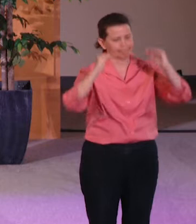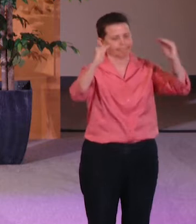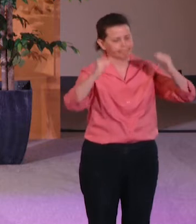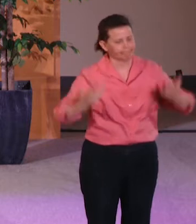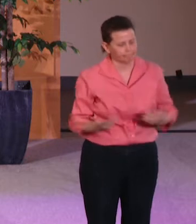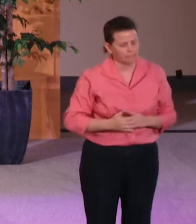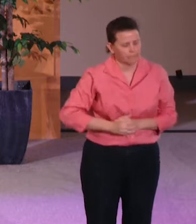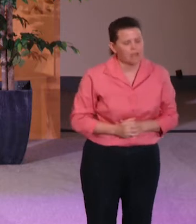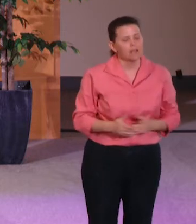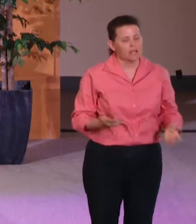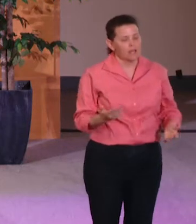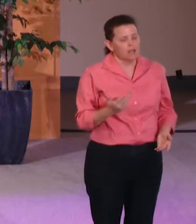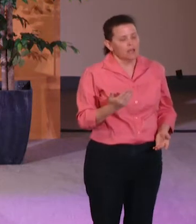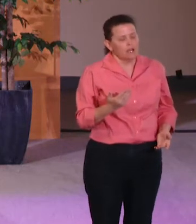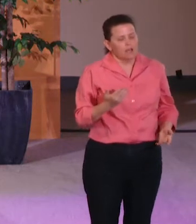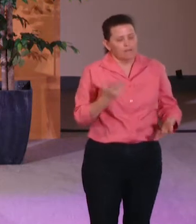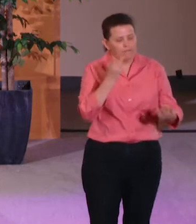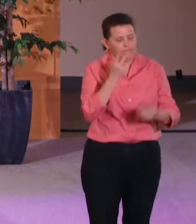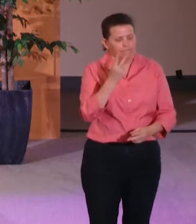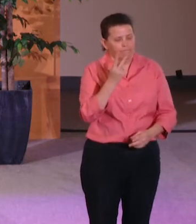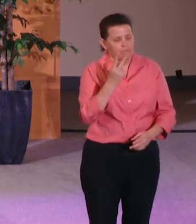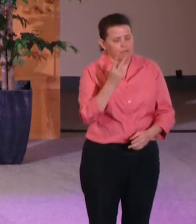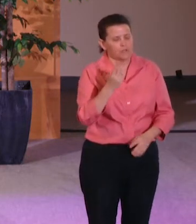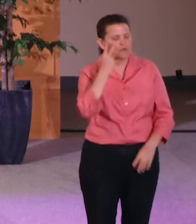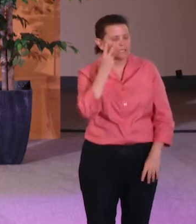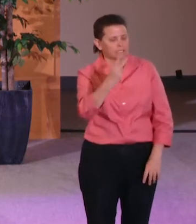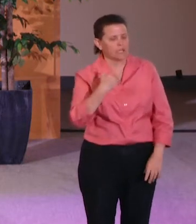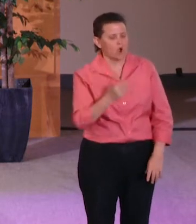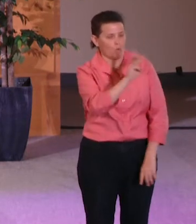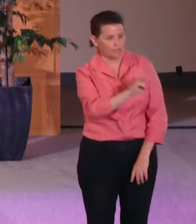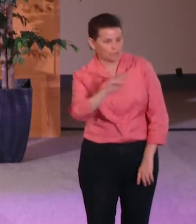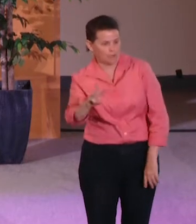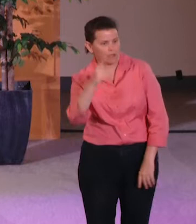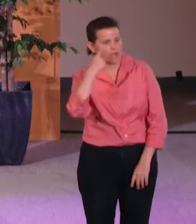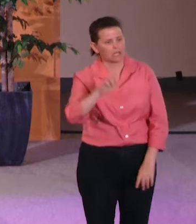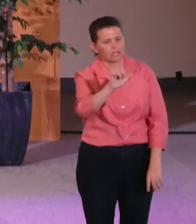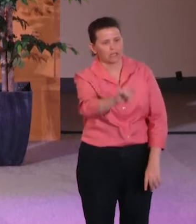Please join us. Visit unityhills.org and click the events tab to register.